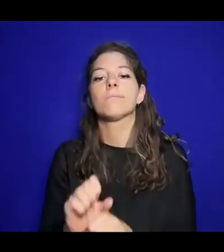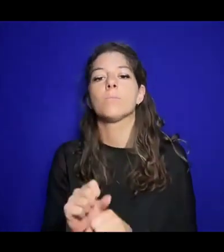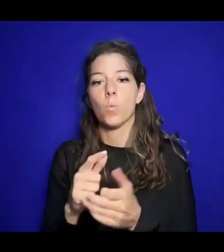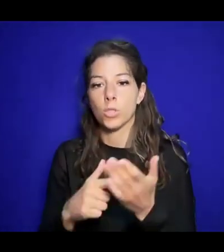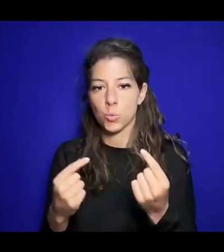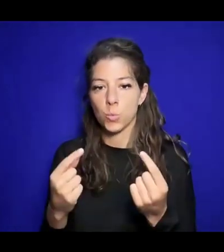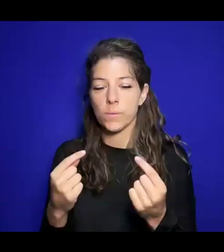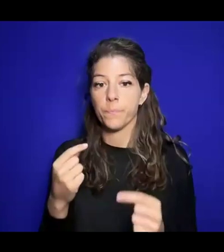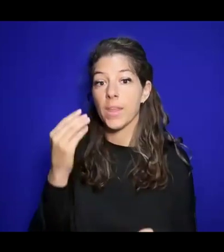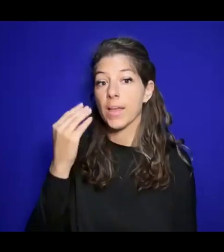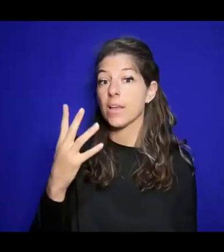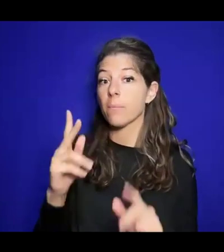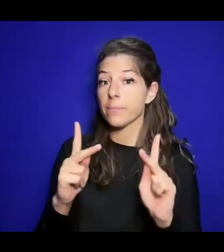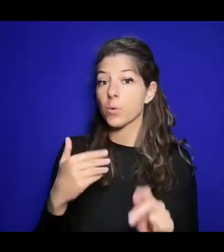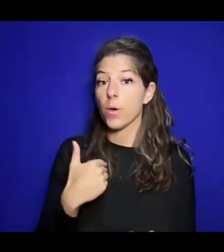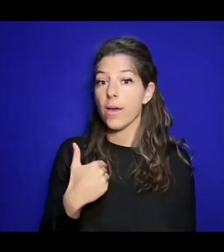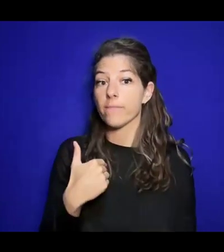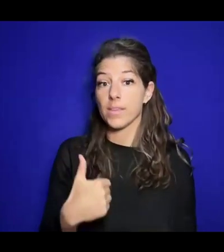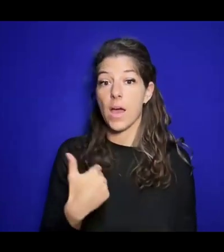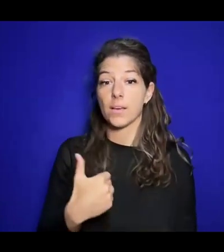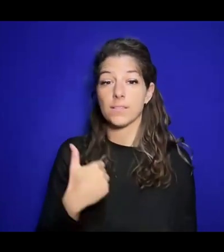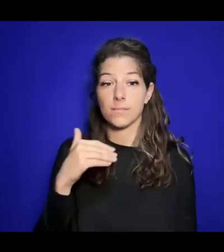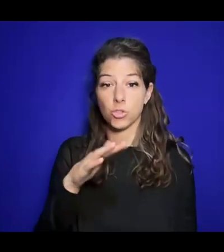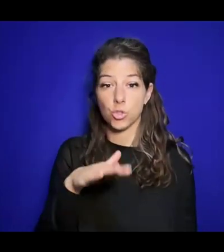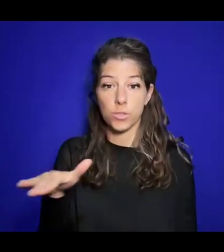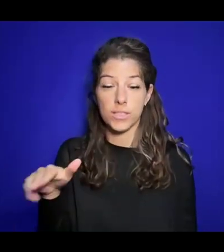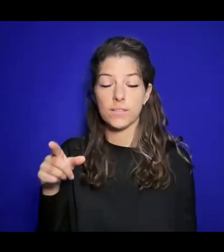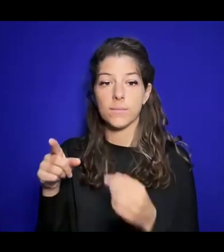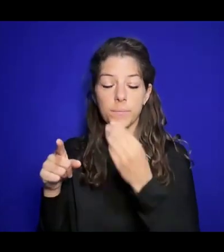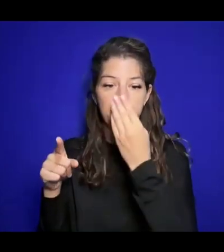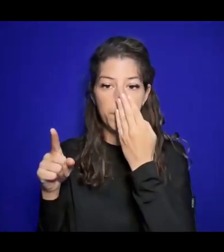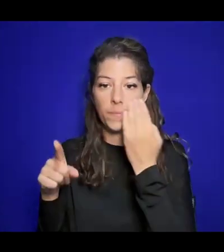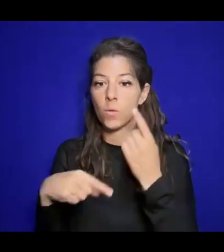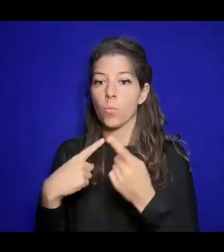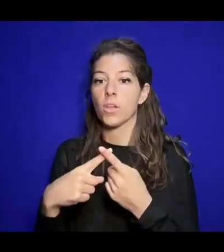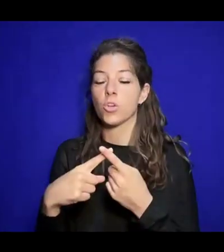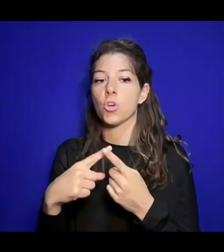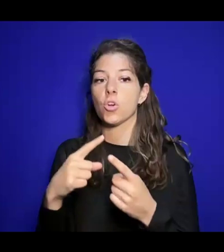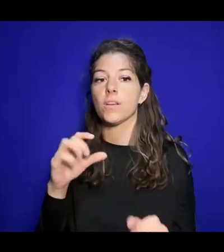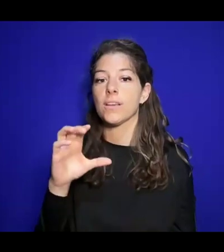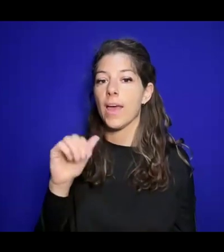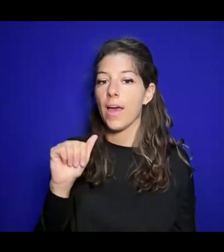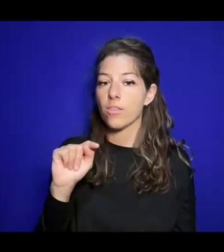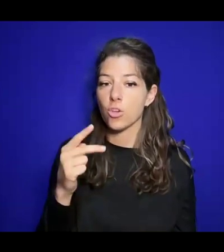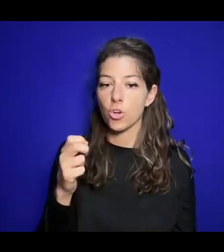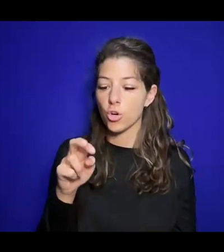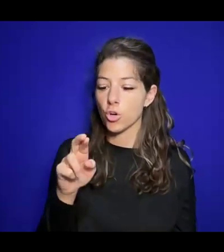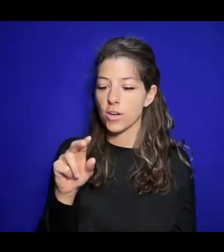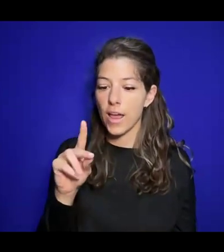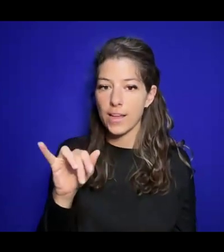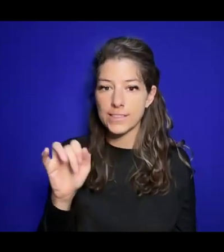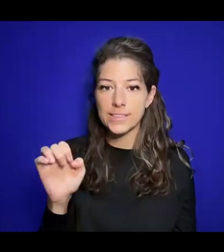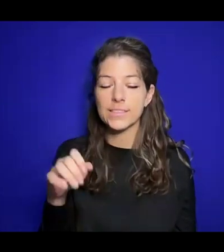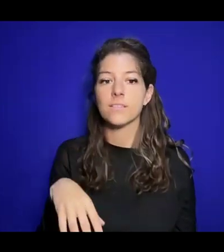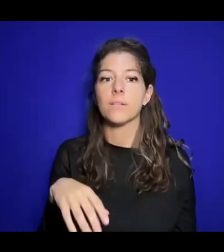doing it. I tell people who have young children to, when you're catheterizing, when you're doing the bowel program, when you're checking the